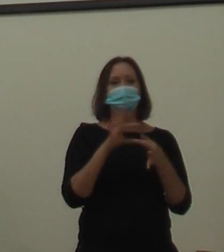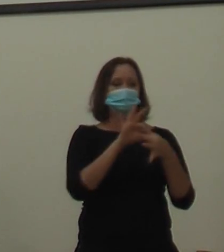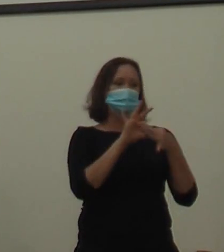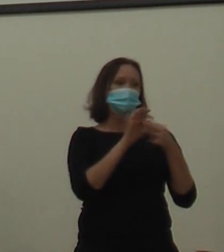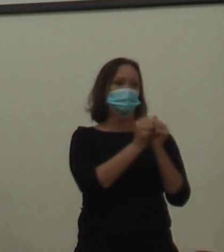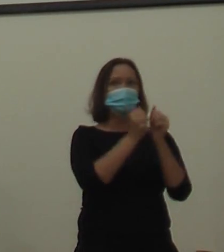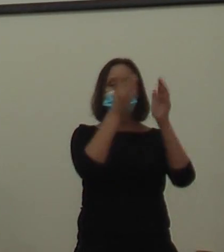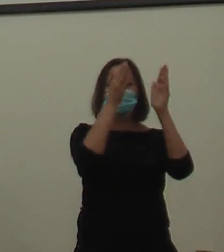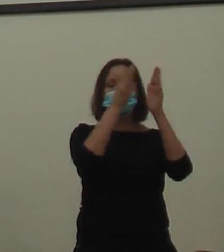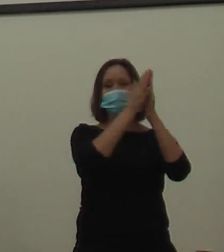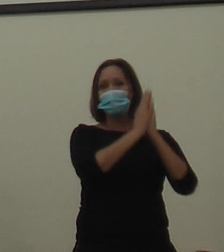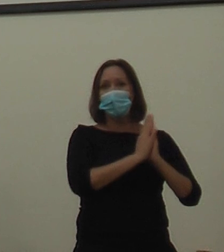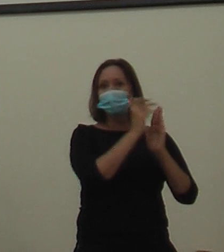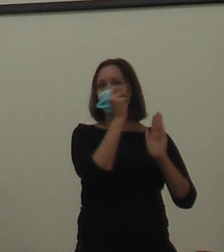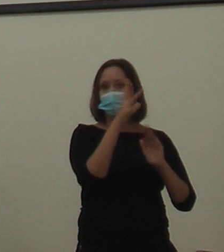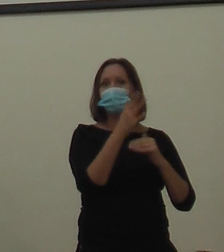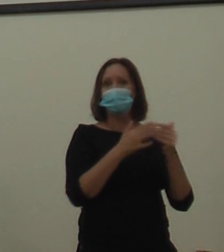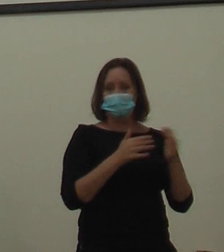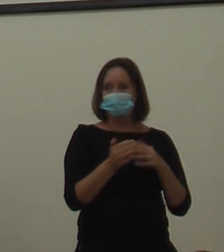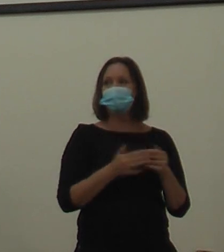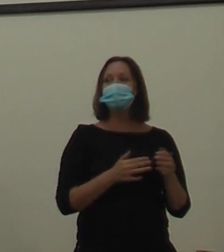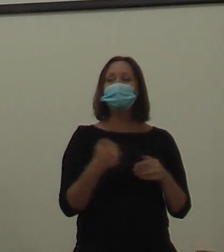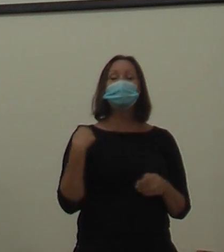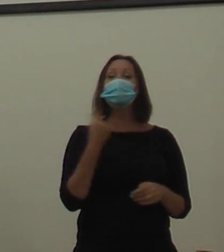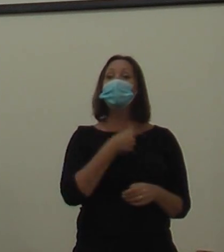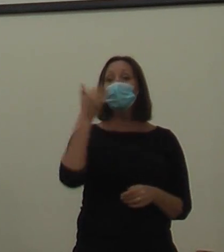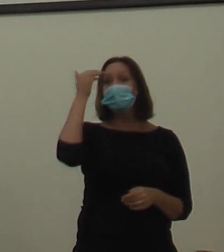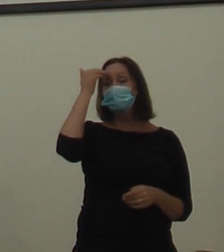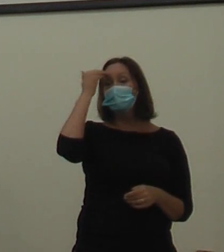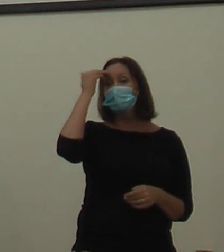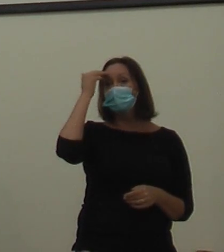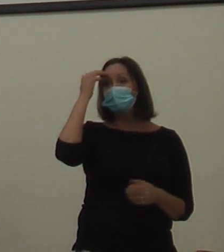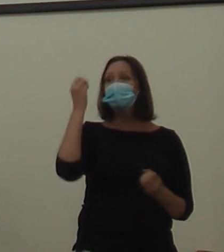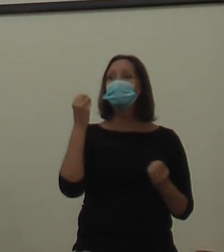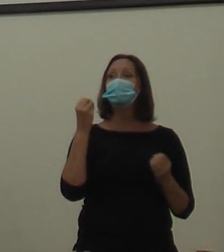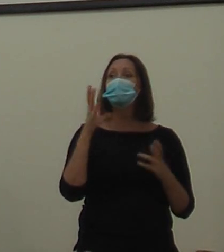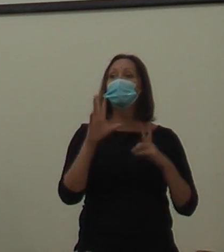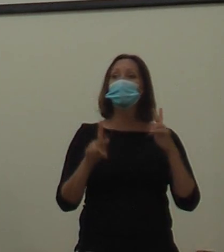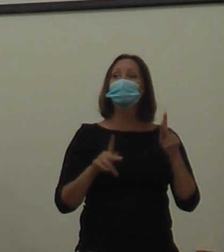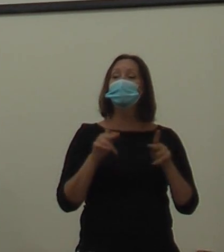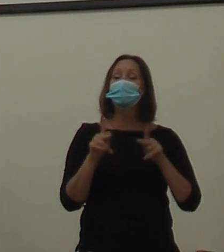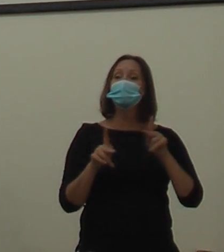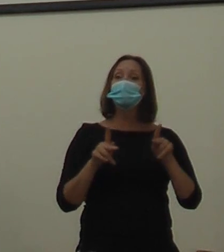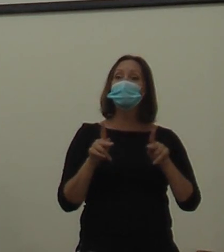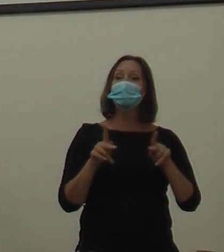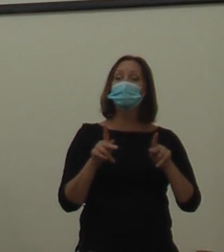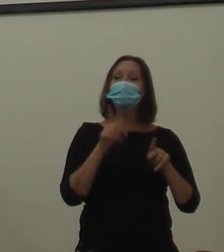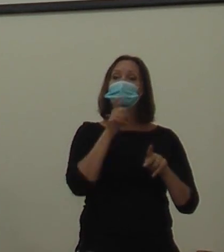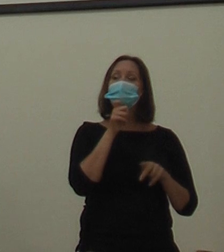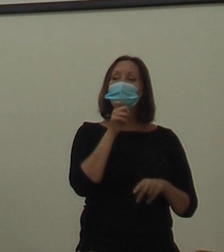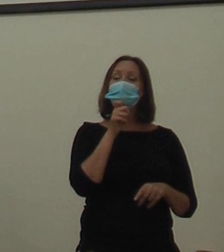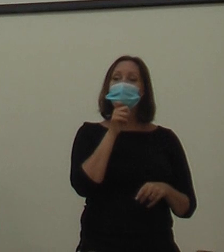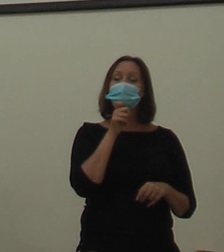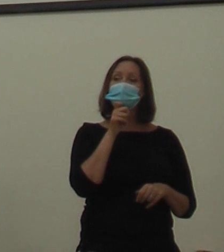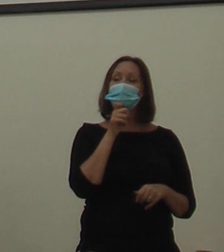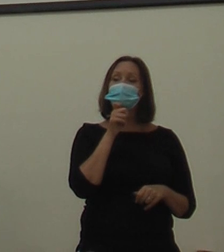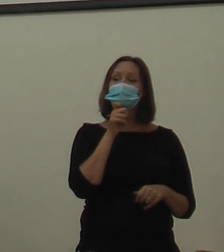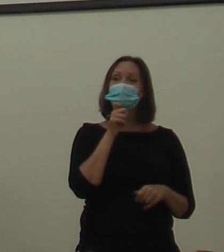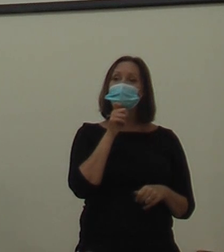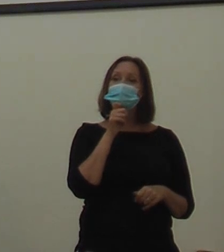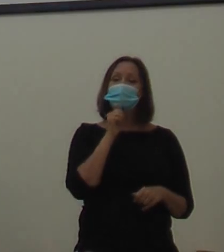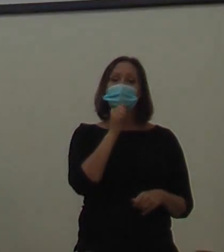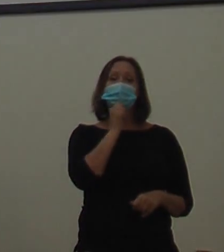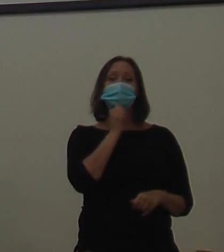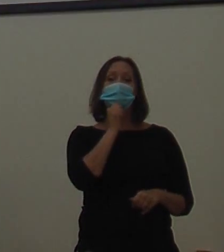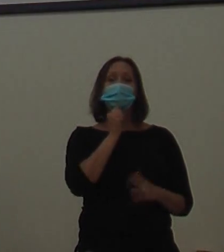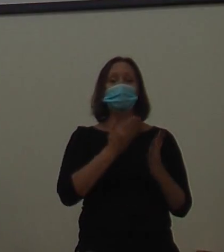for specific families and people. We know that there's a lot of folks that are dealing with illness